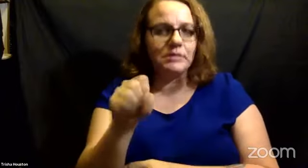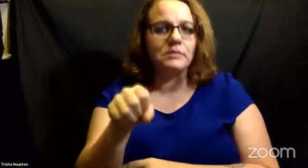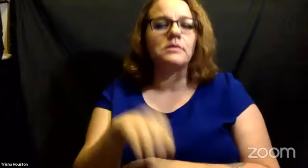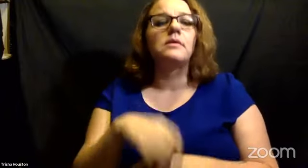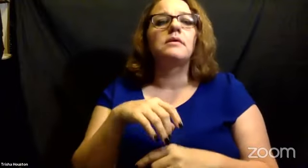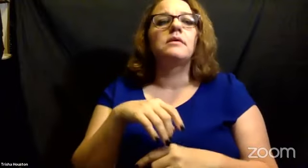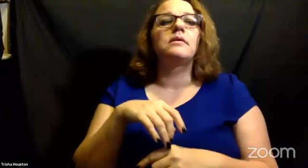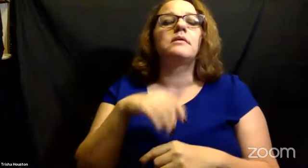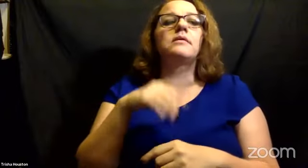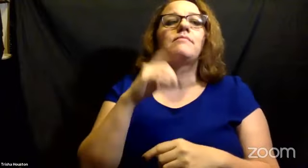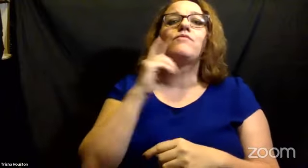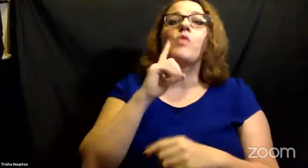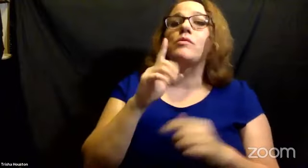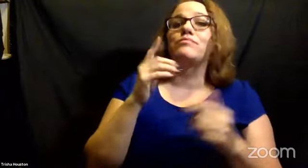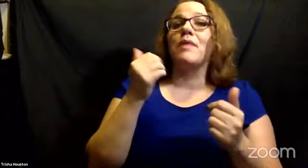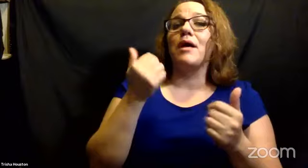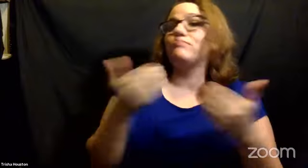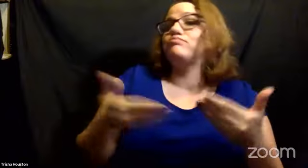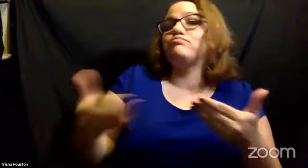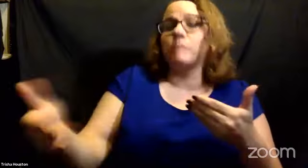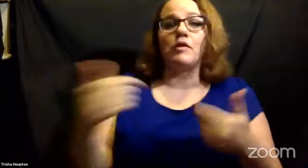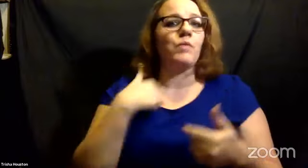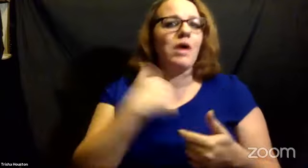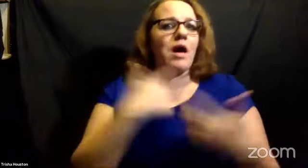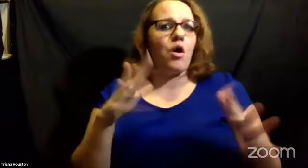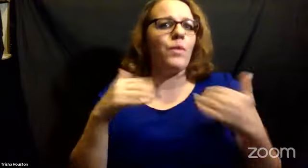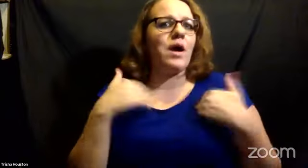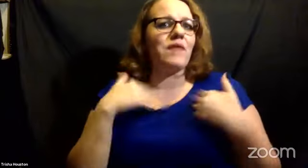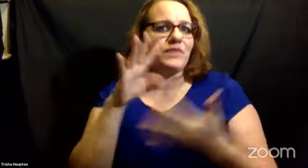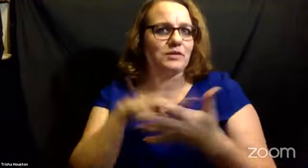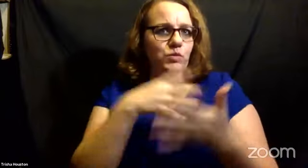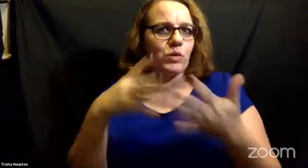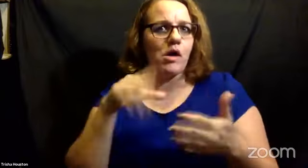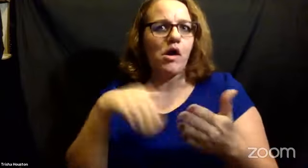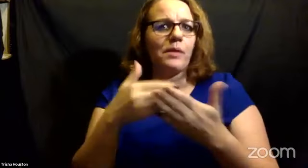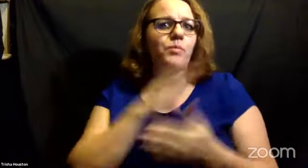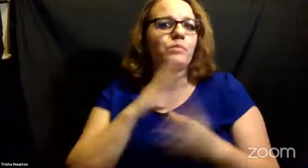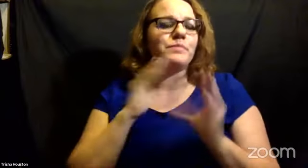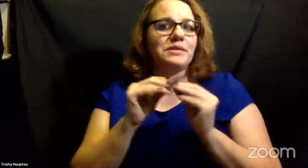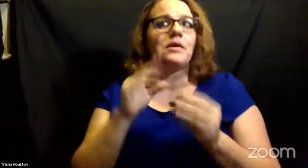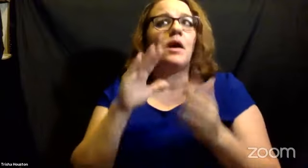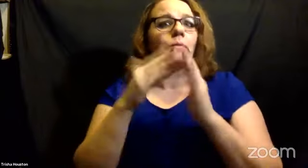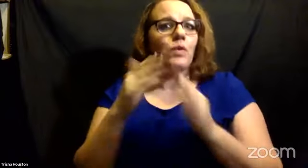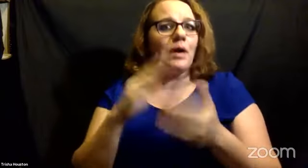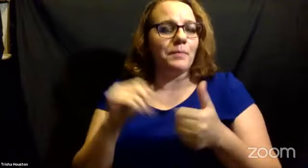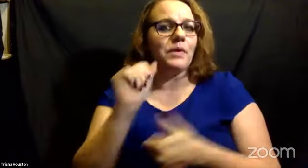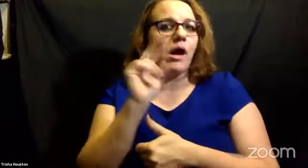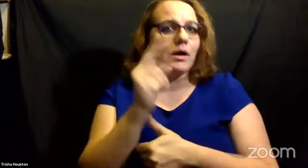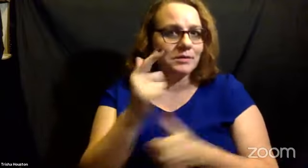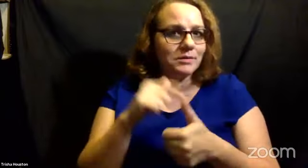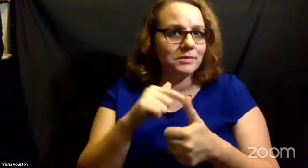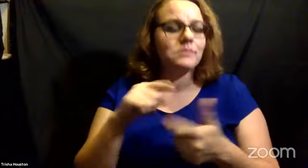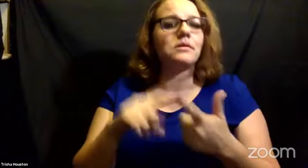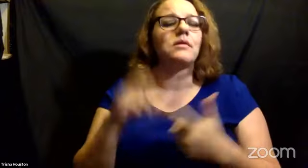be, the notification will go out 1 month in advance. We already have the schedule for the board meetings.